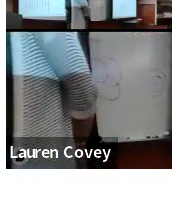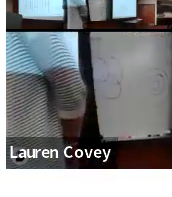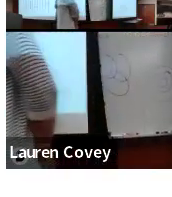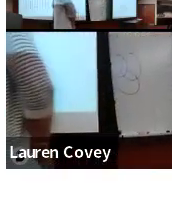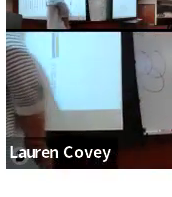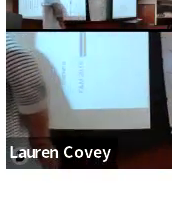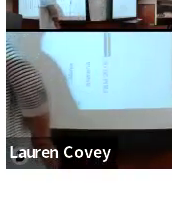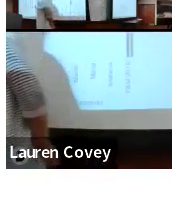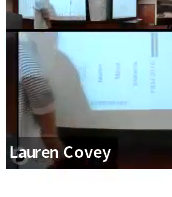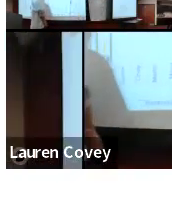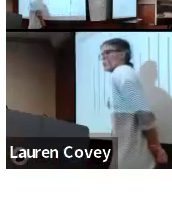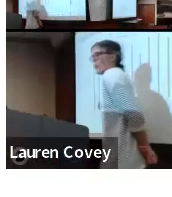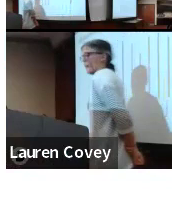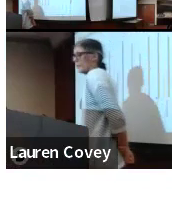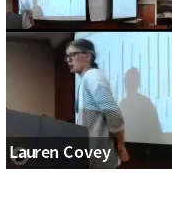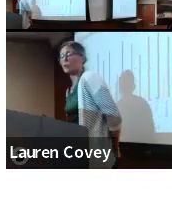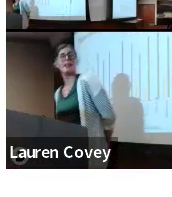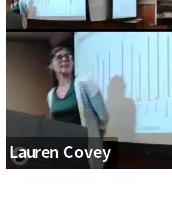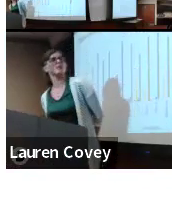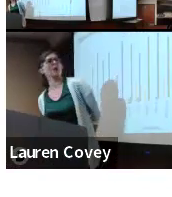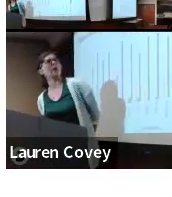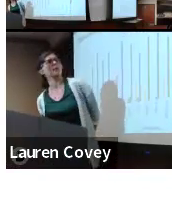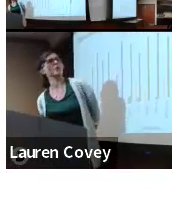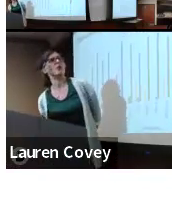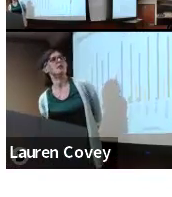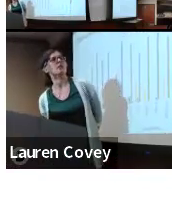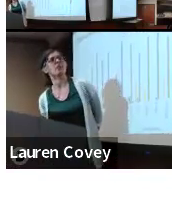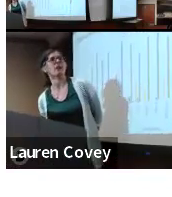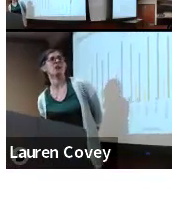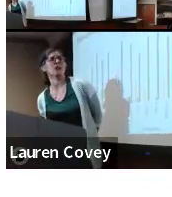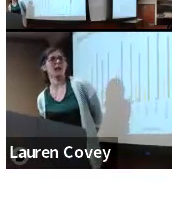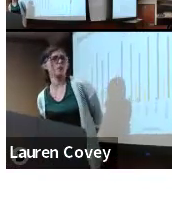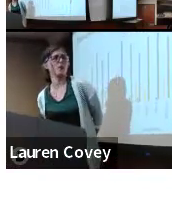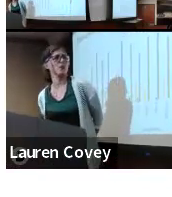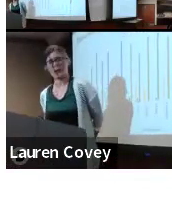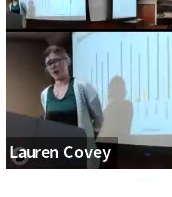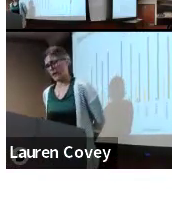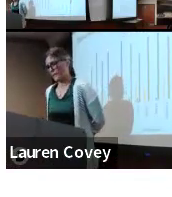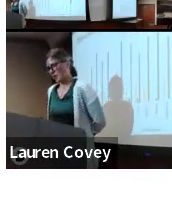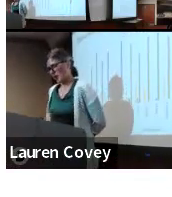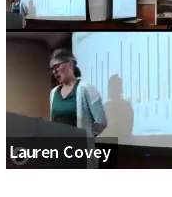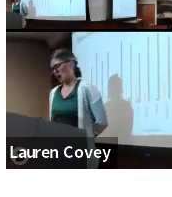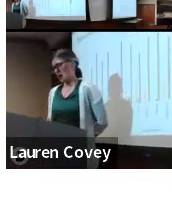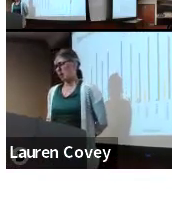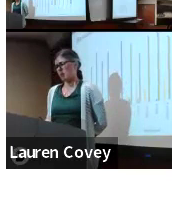afra. And this is also where the least marking material is expected, and everybody is doing that.